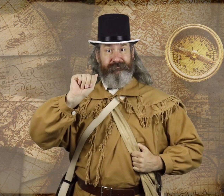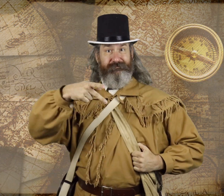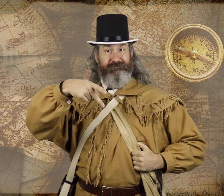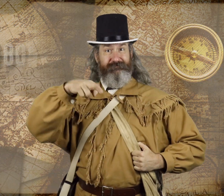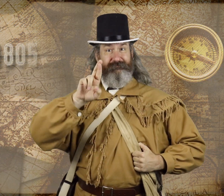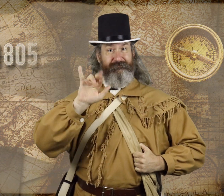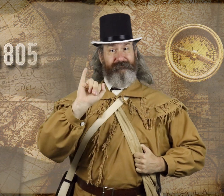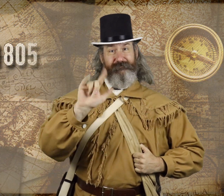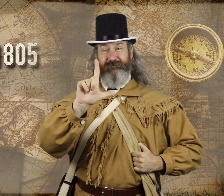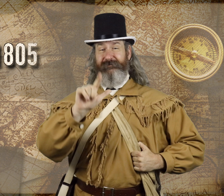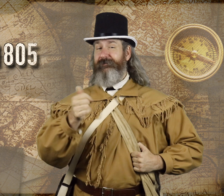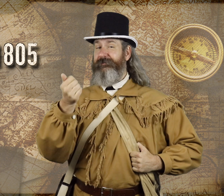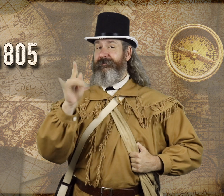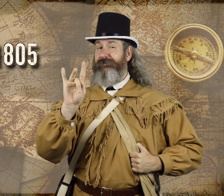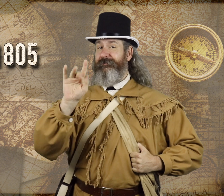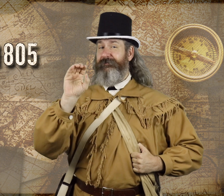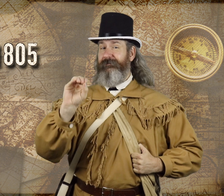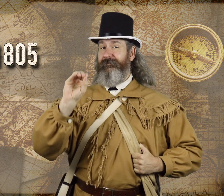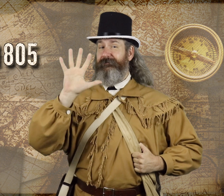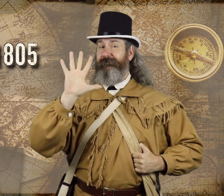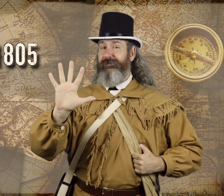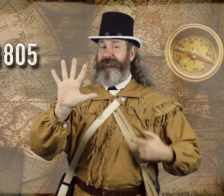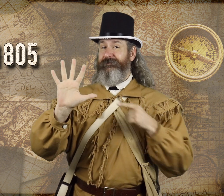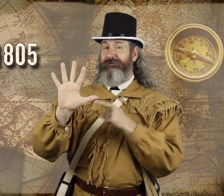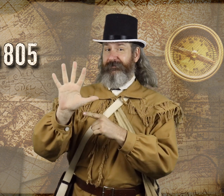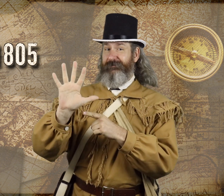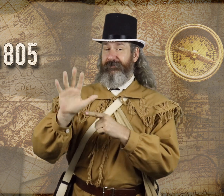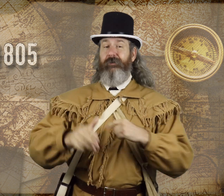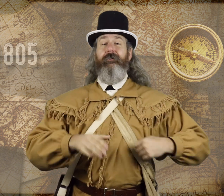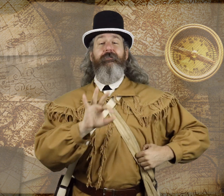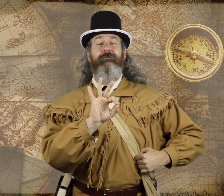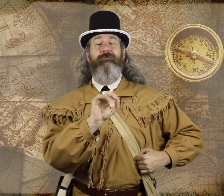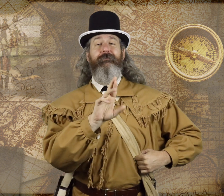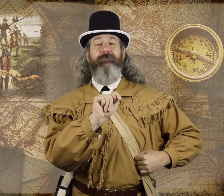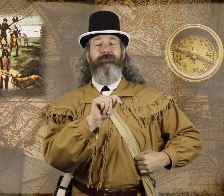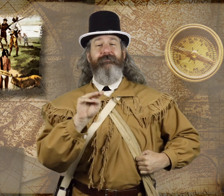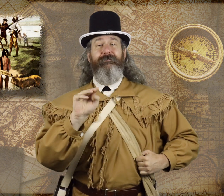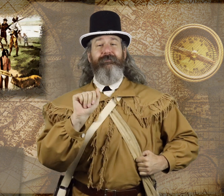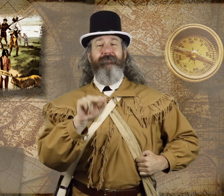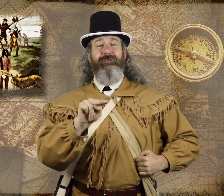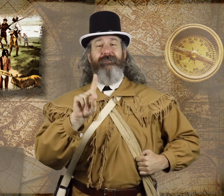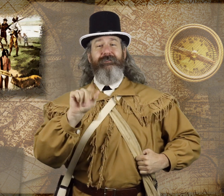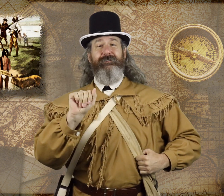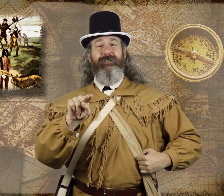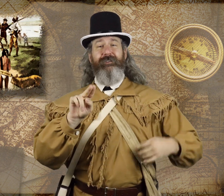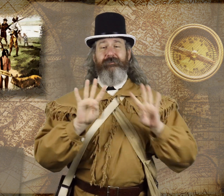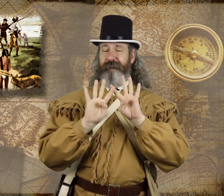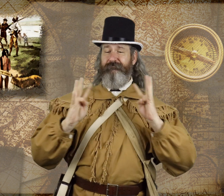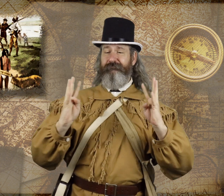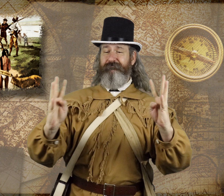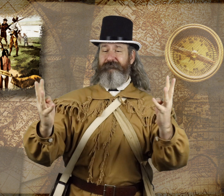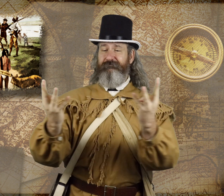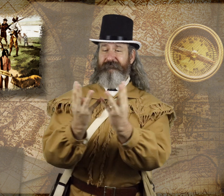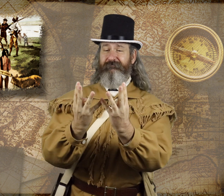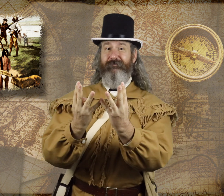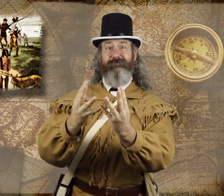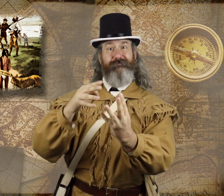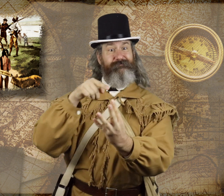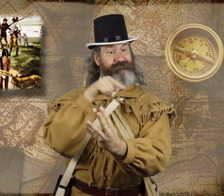In April 1805, they said goodbye to Fort Mandan